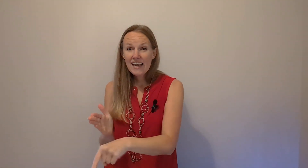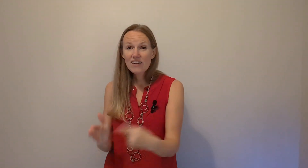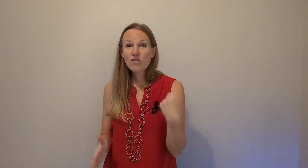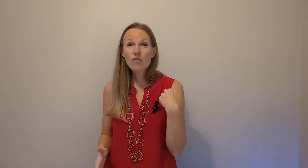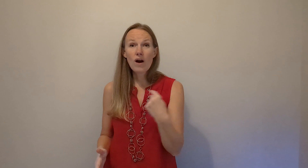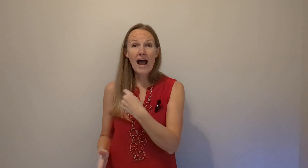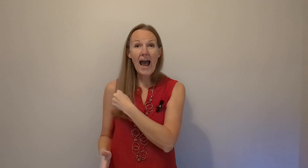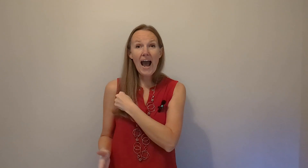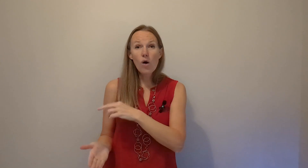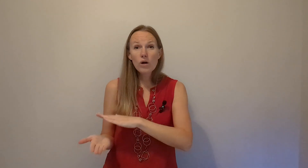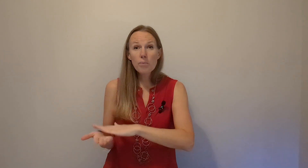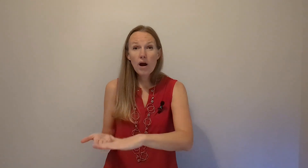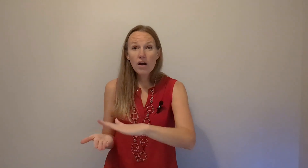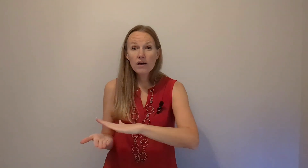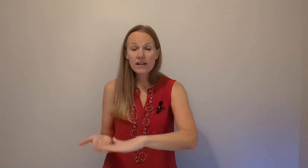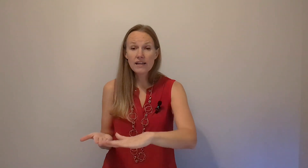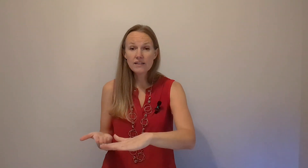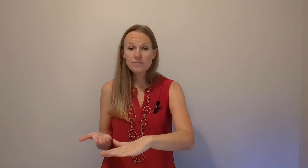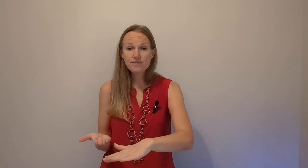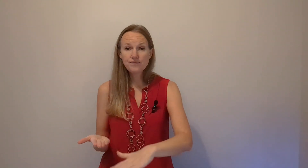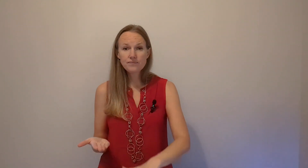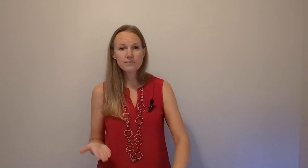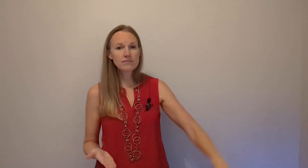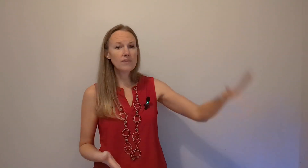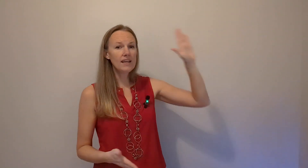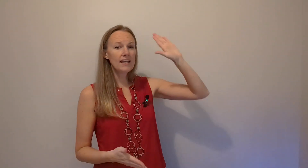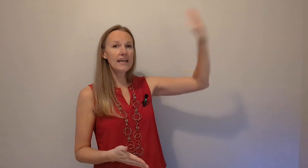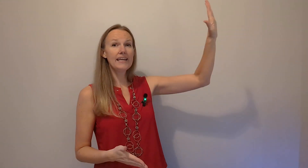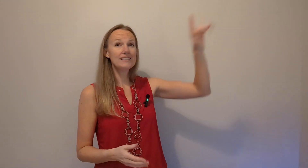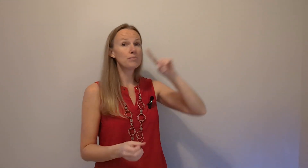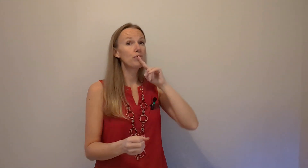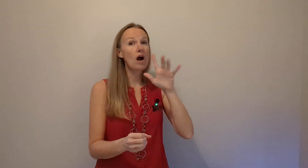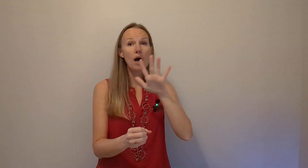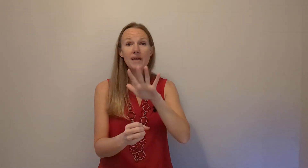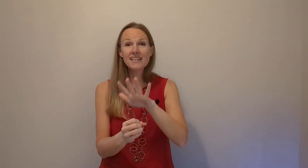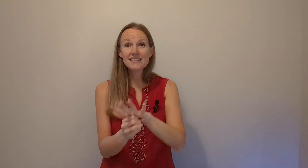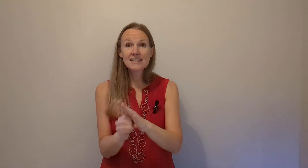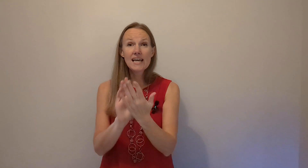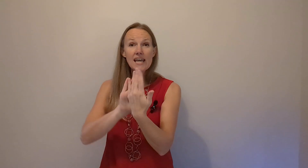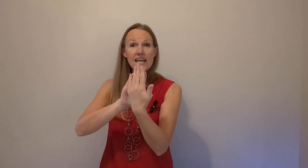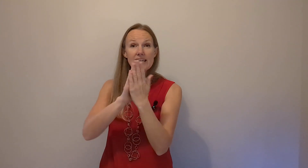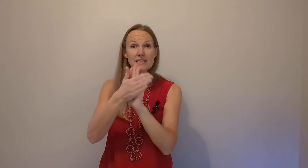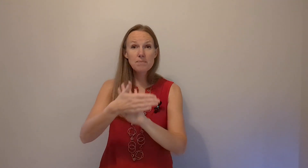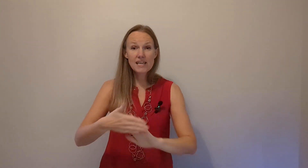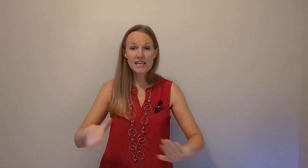slain for our pardon. His promise is